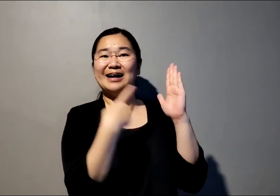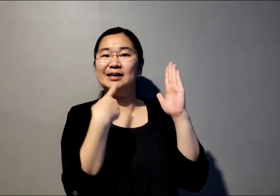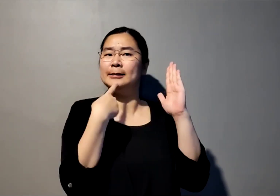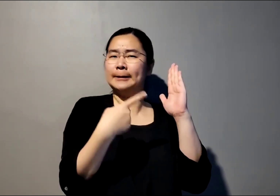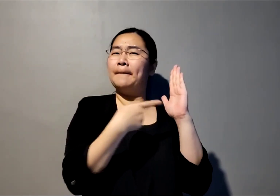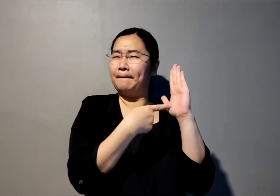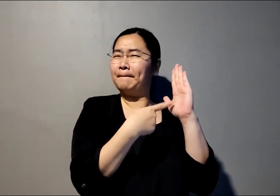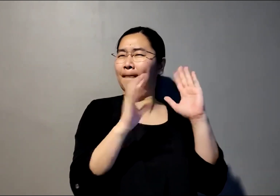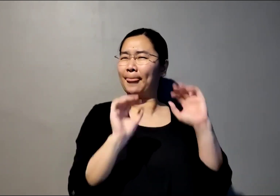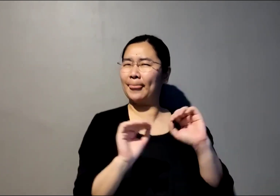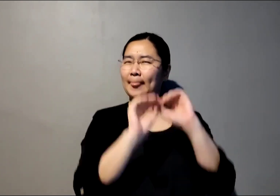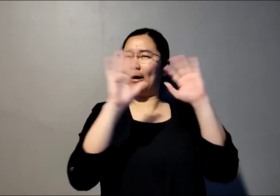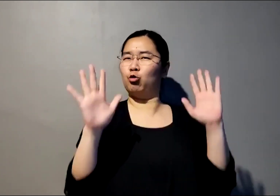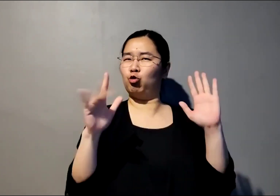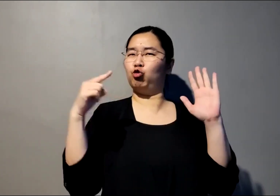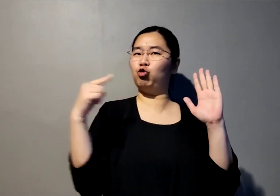aid,